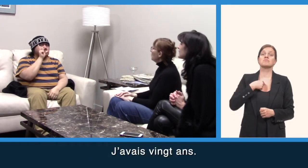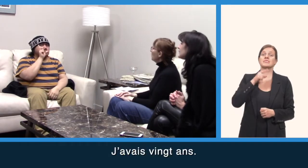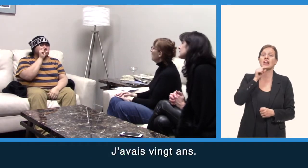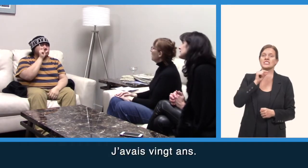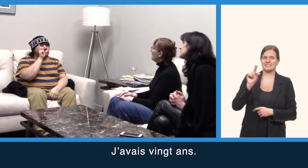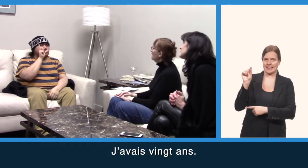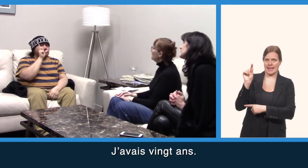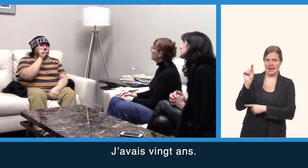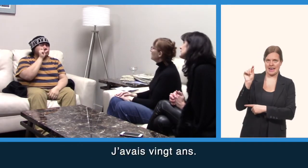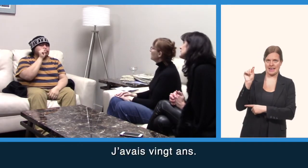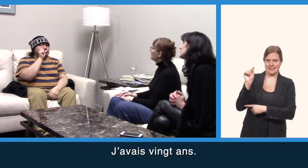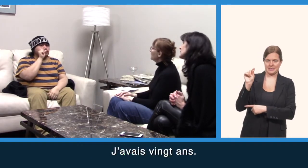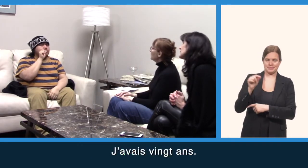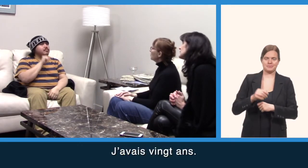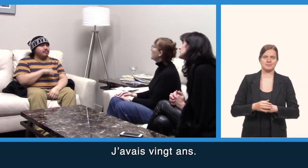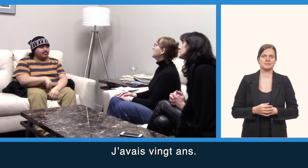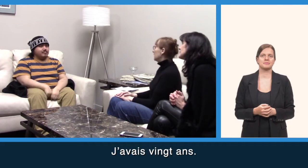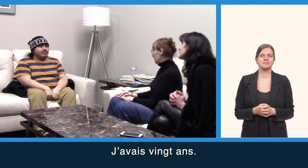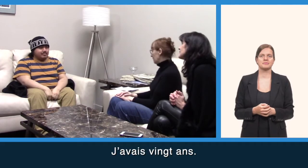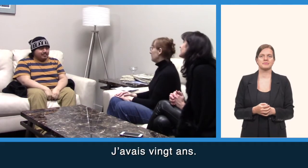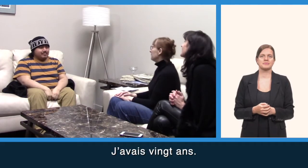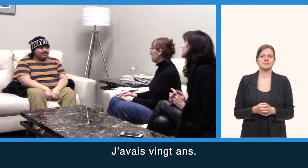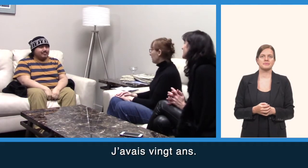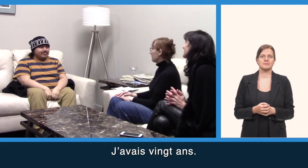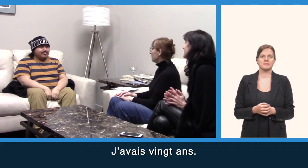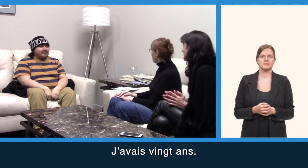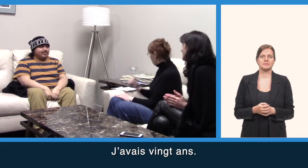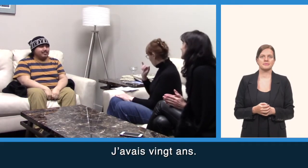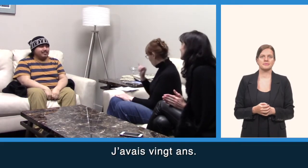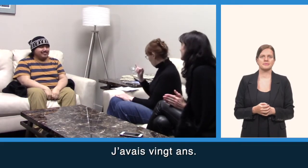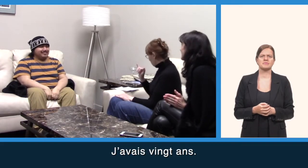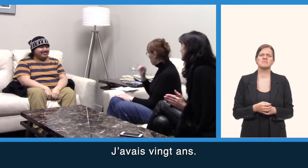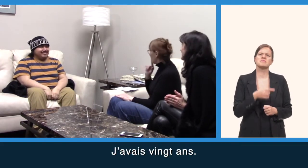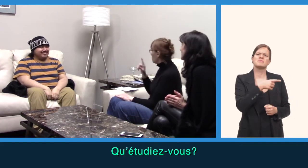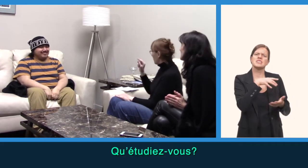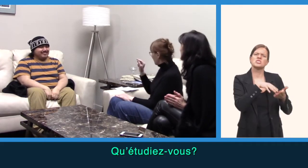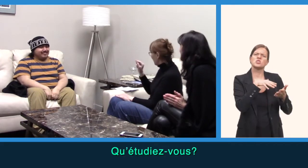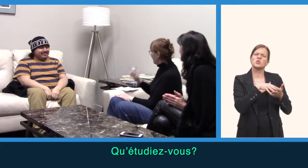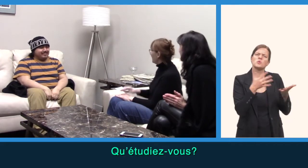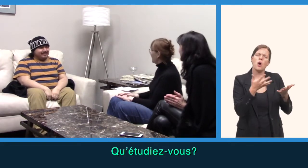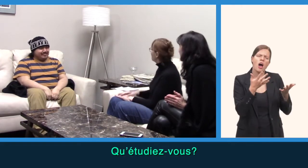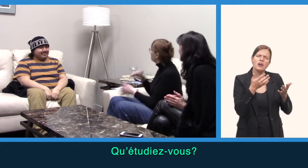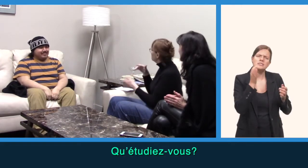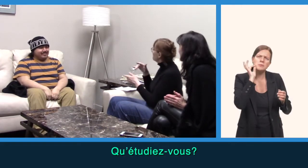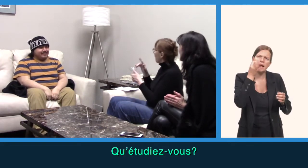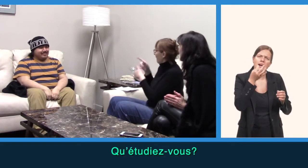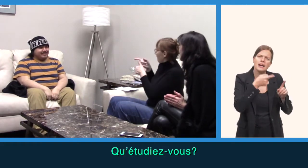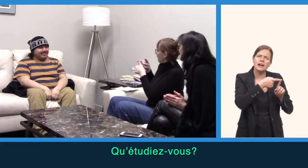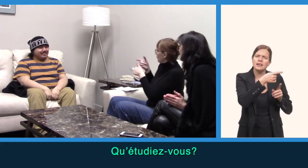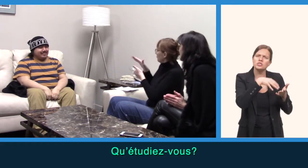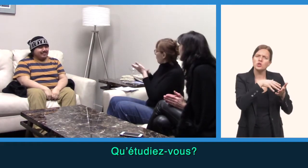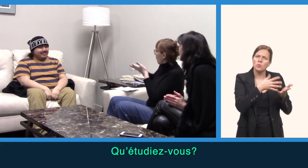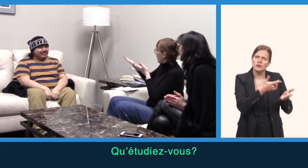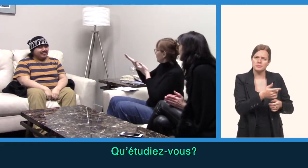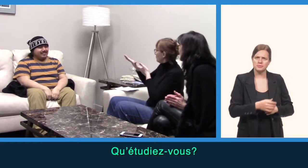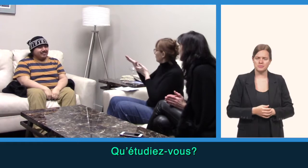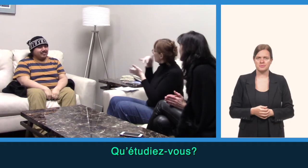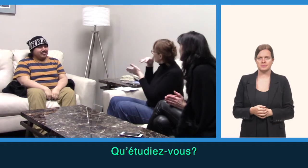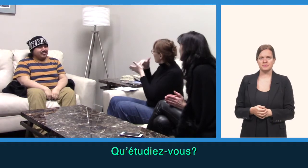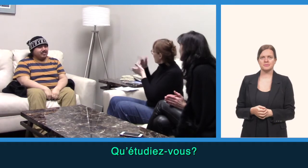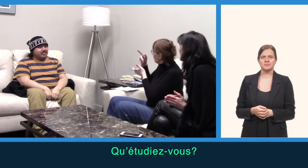I was 20. Oh. What were you studying?